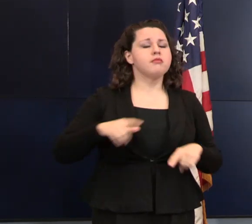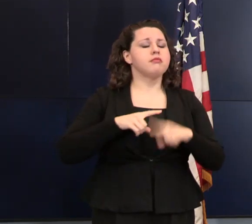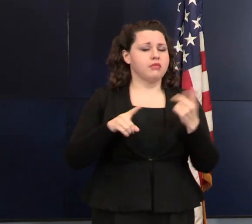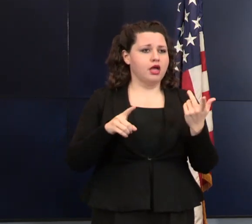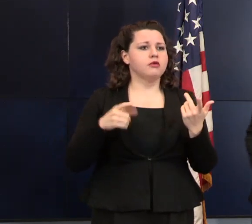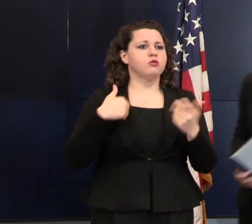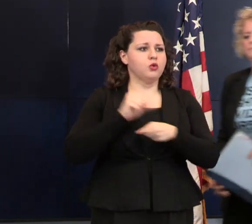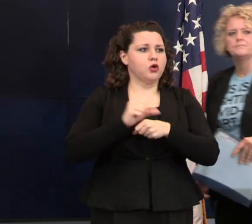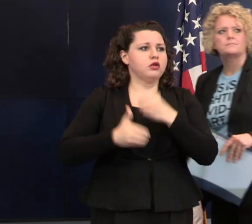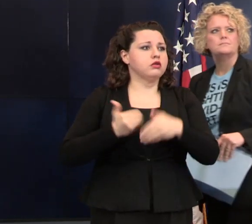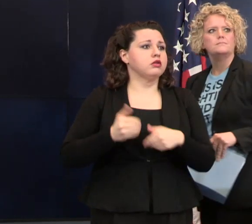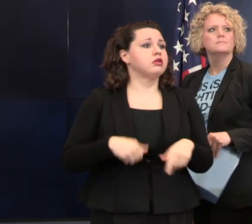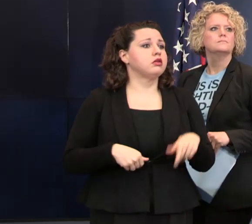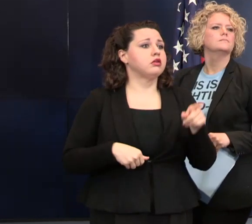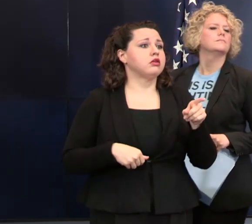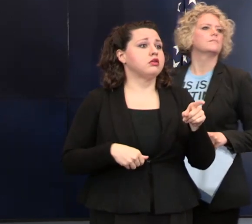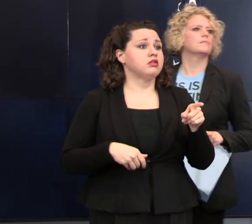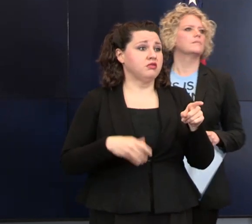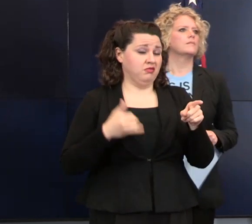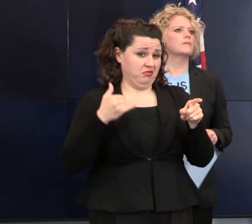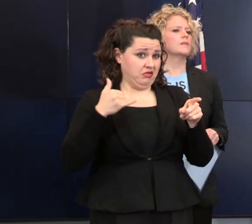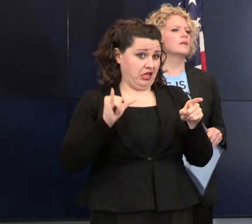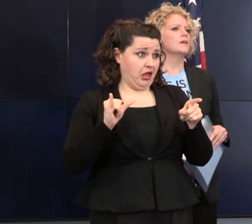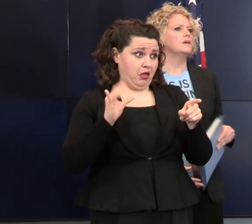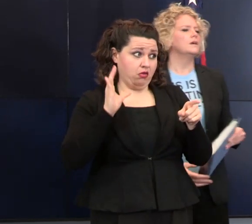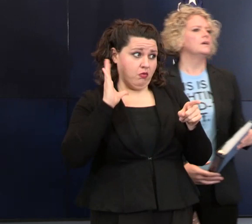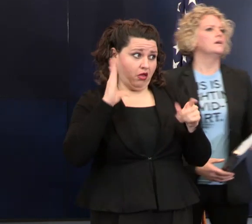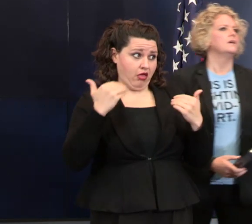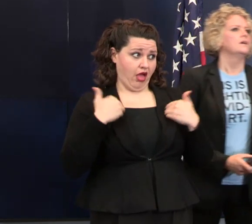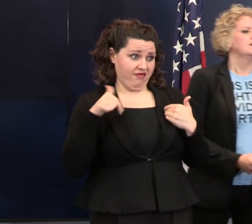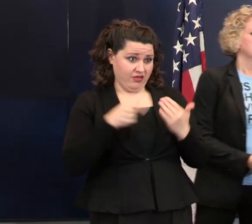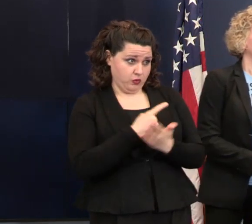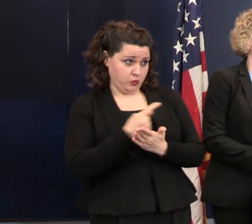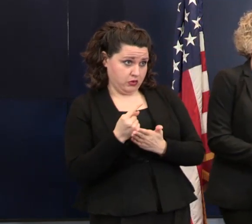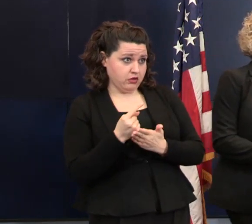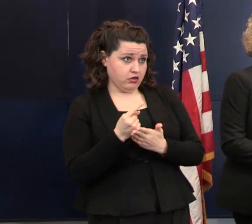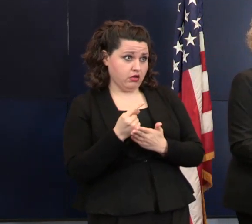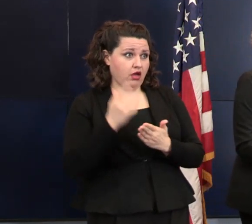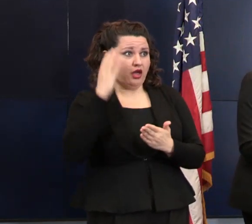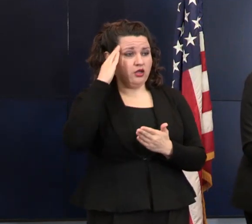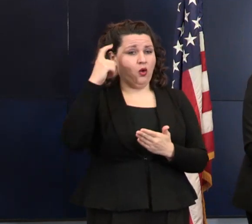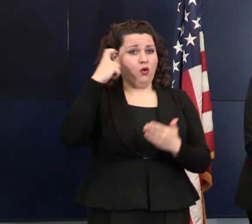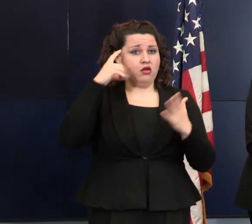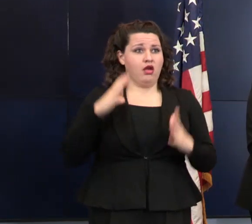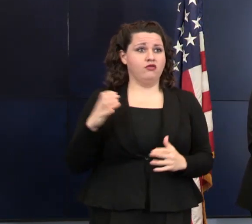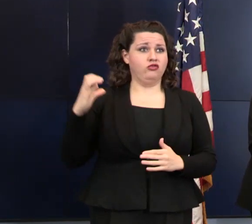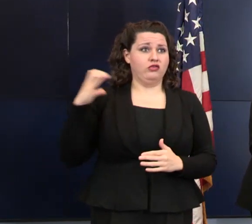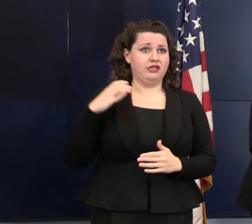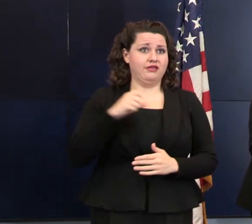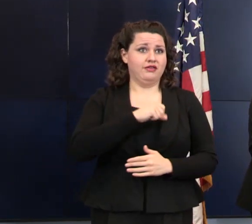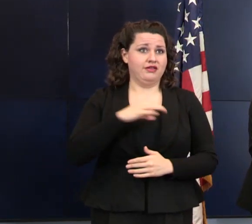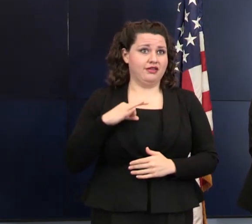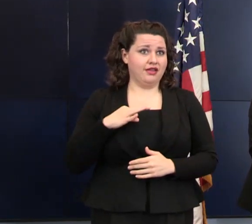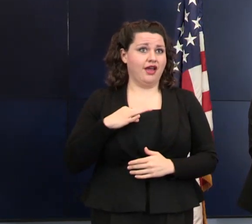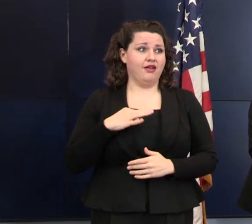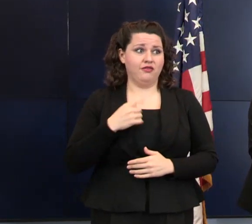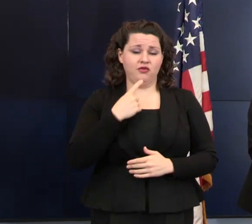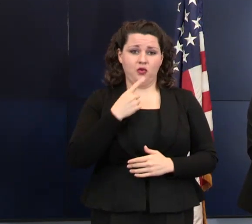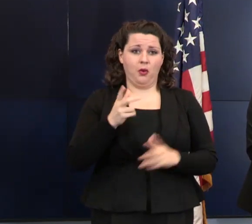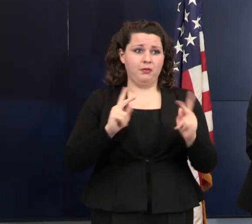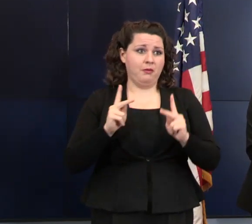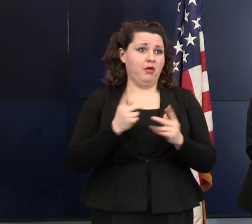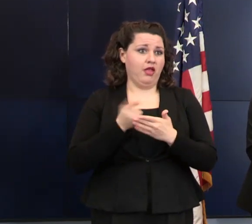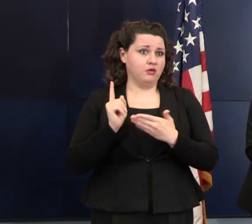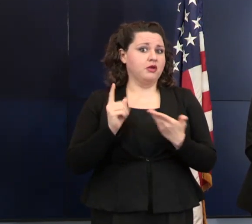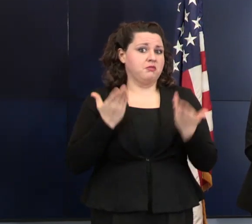work in progress. Do we still expect it this week? I know the governor's chief of staff told lawmakers last week that it perhaps could come this